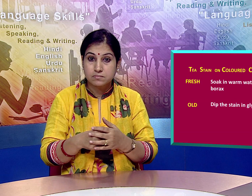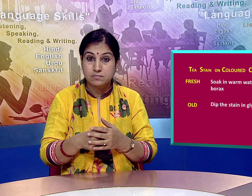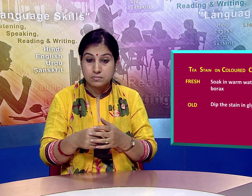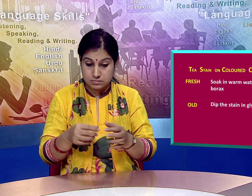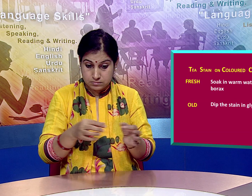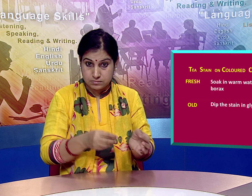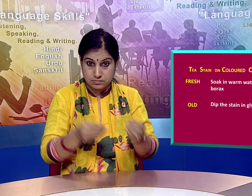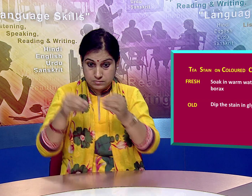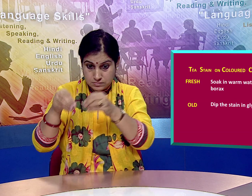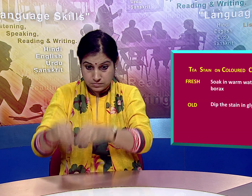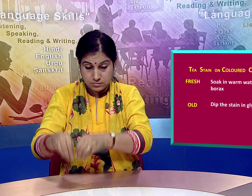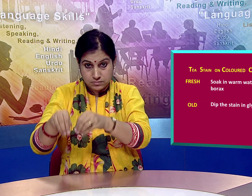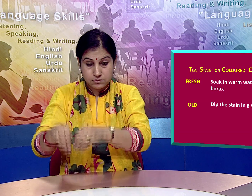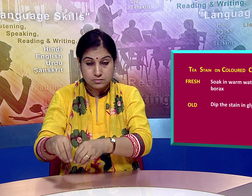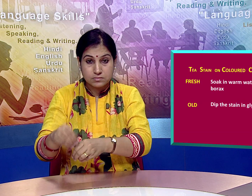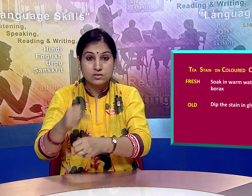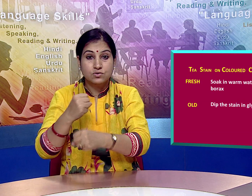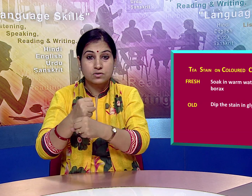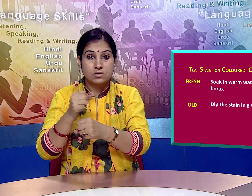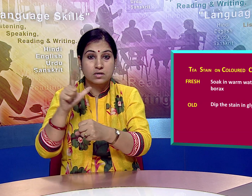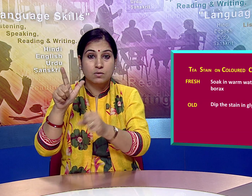dip the fabric into glycerin